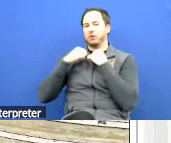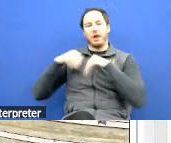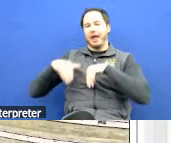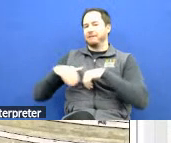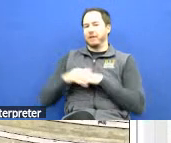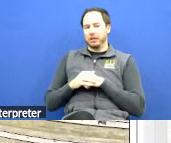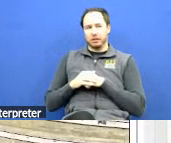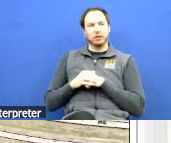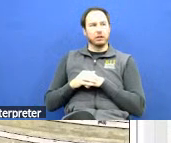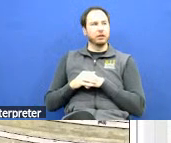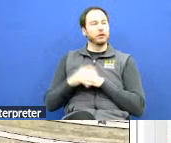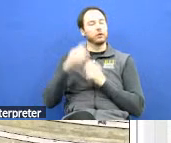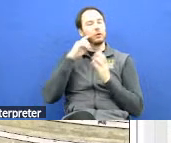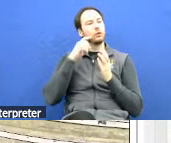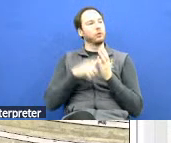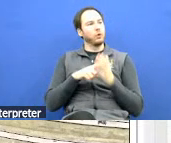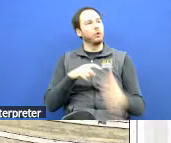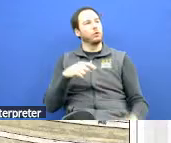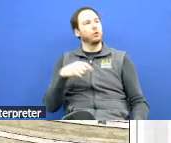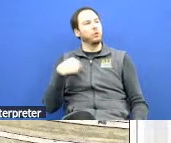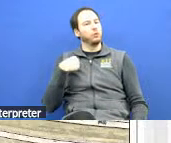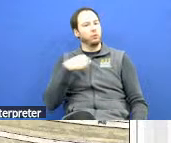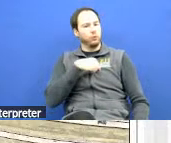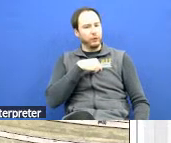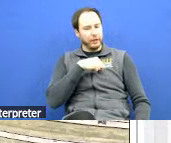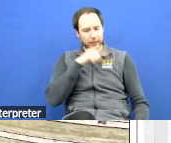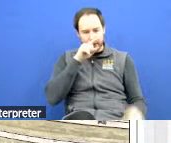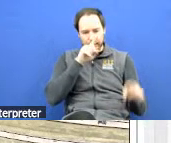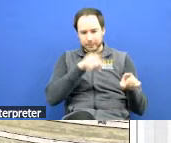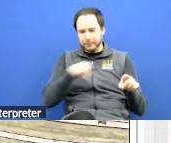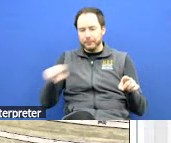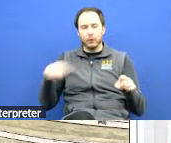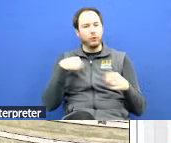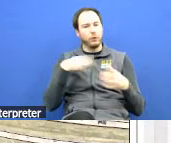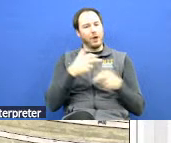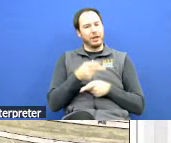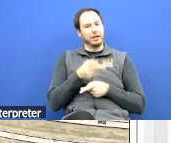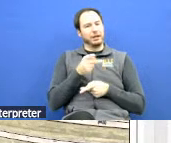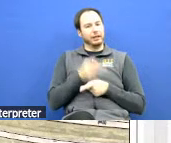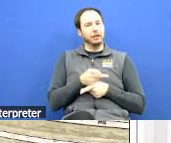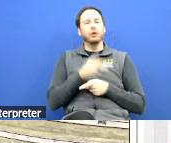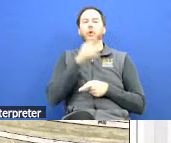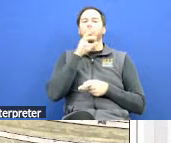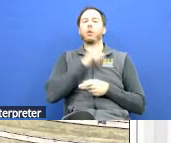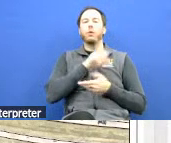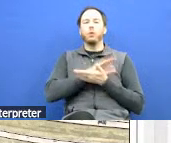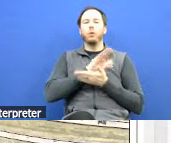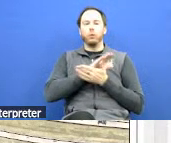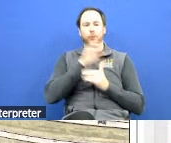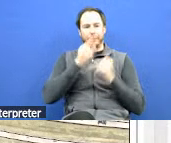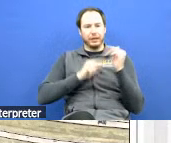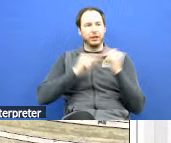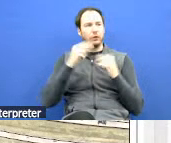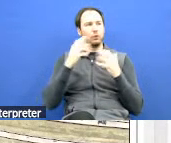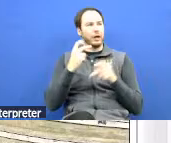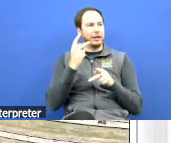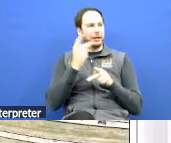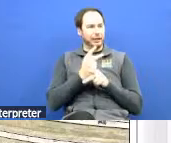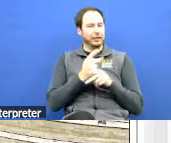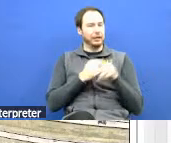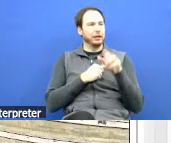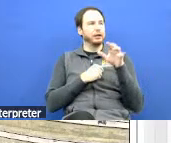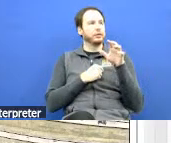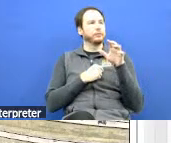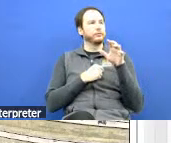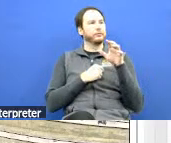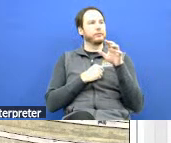So you'll notice we pulled out. We wanted to keep in the old school building on the